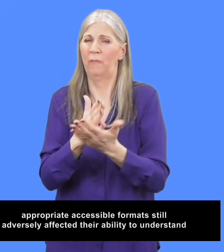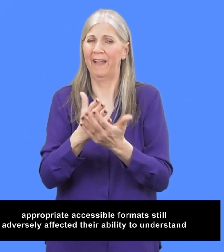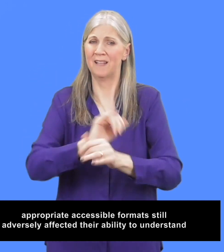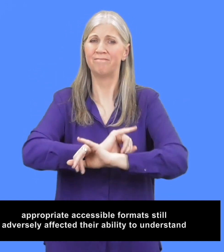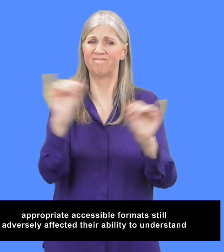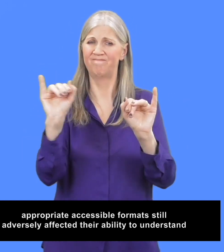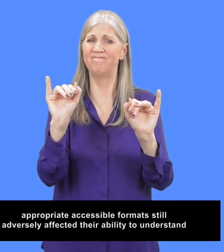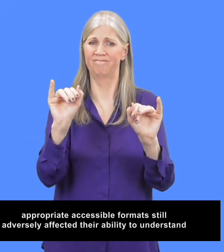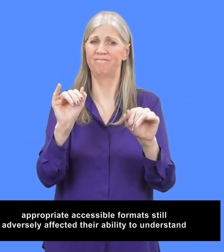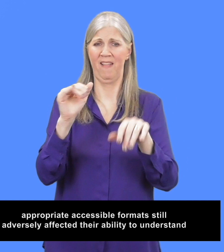understand